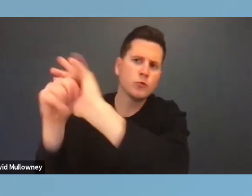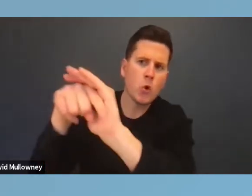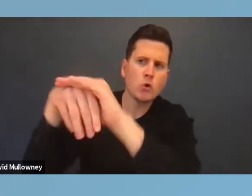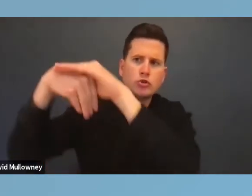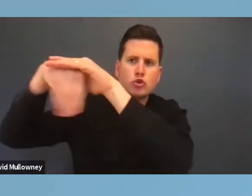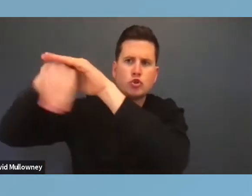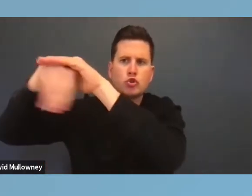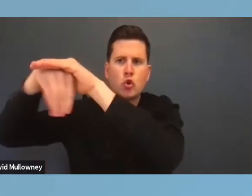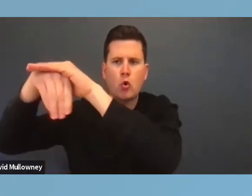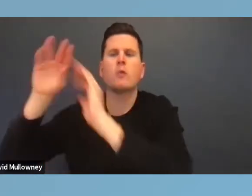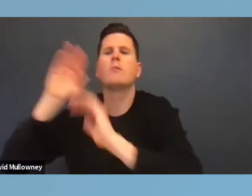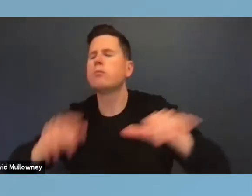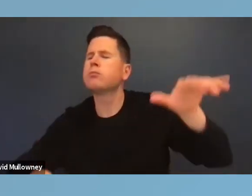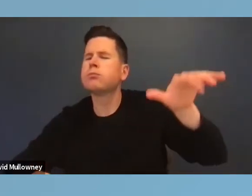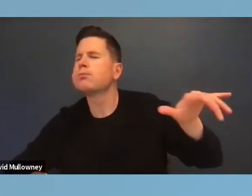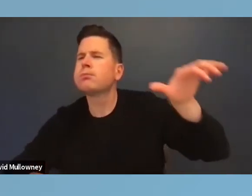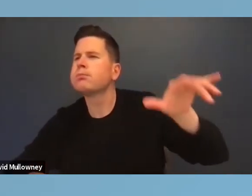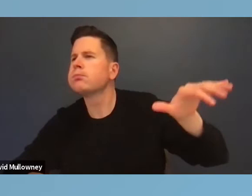to them.